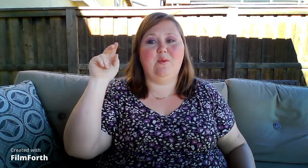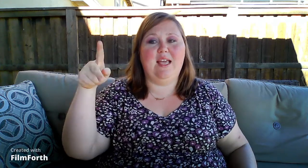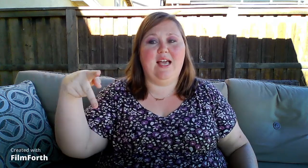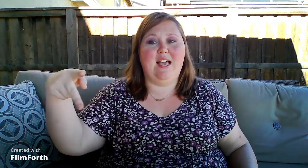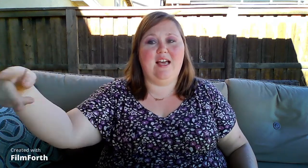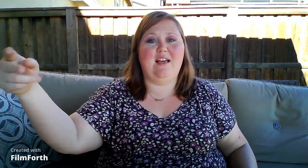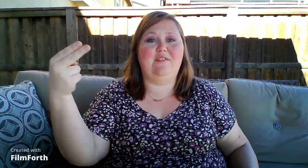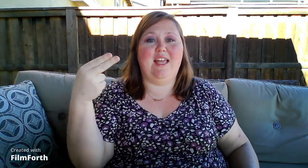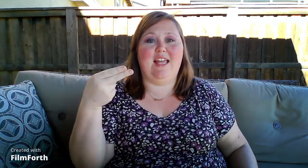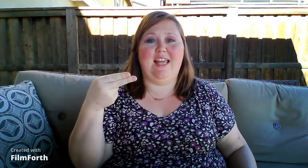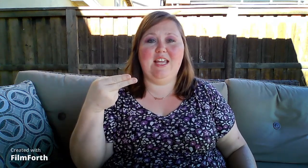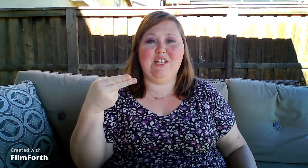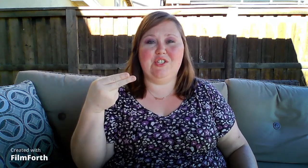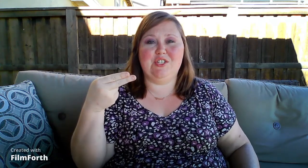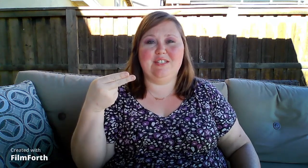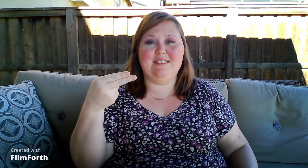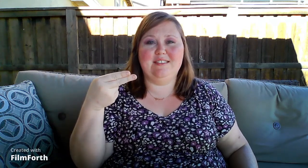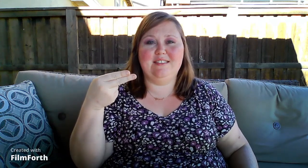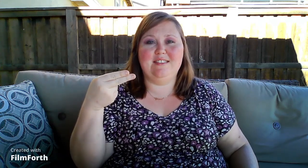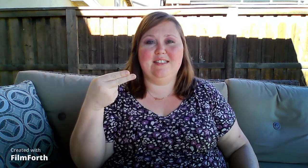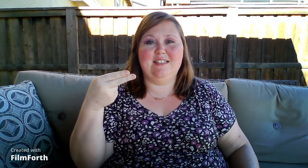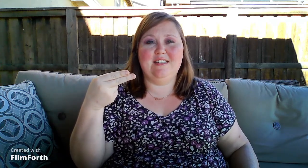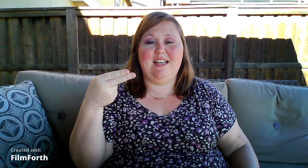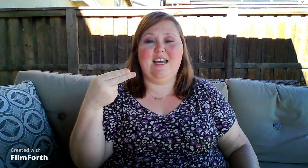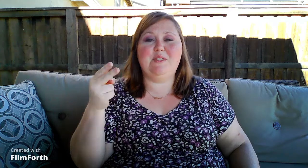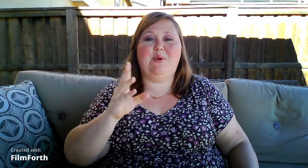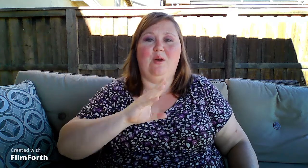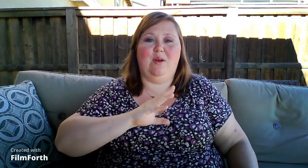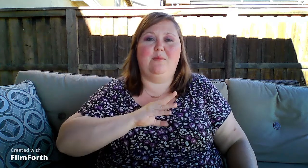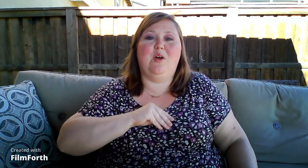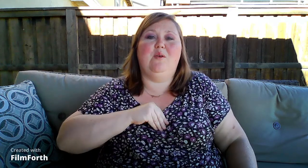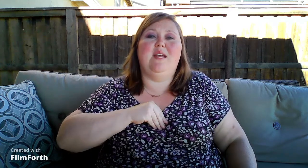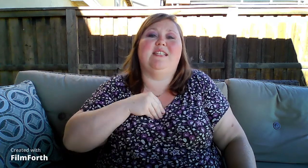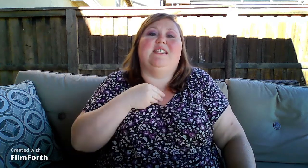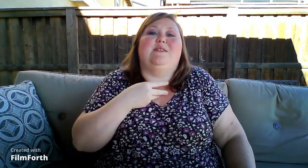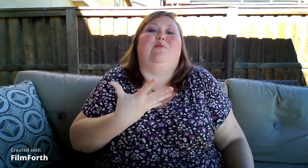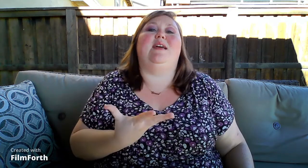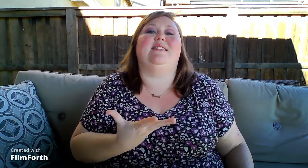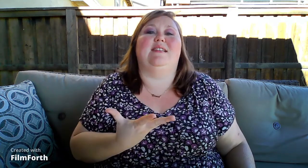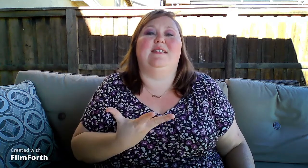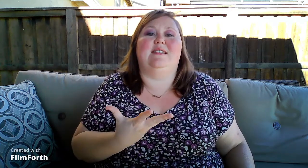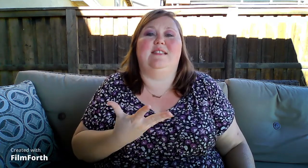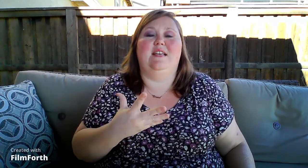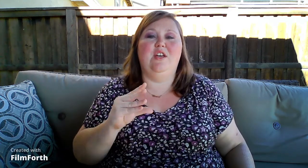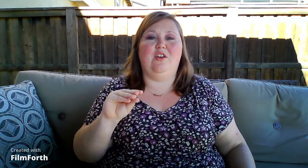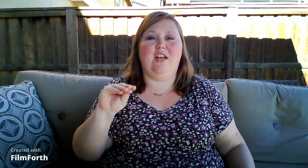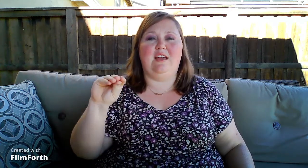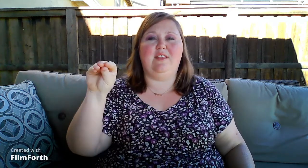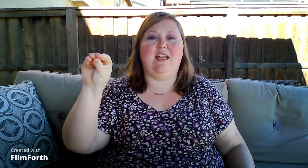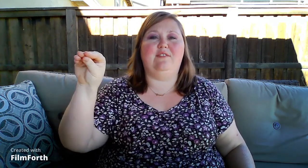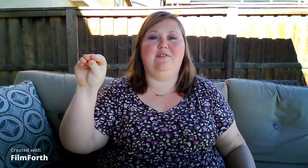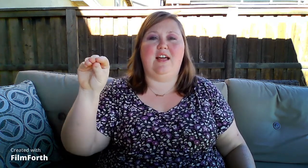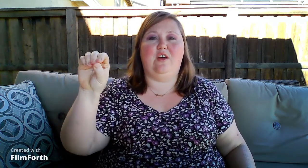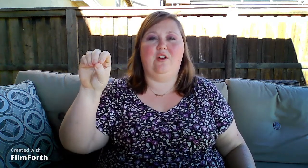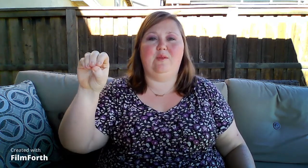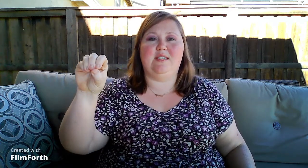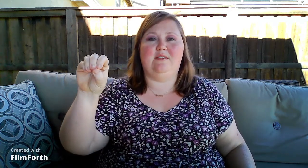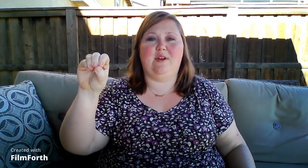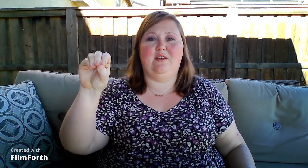we have an H, and he was a poet. A poet expresses. You're going to have like a flat O instead of regular